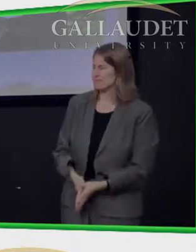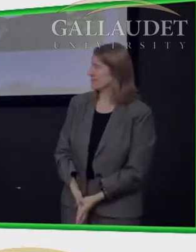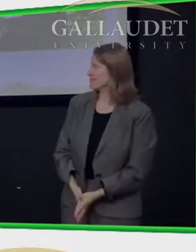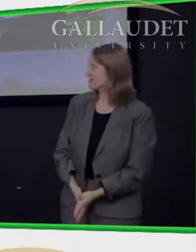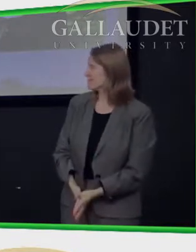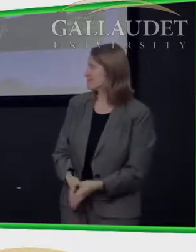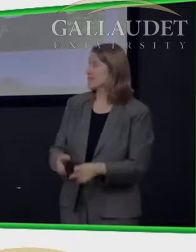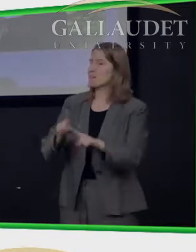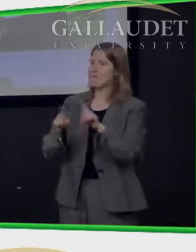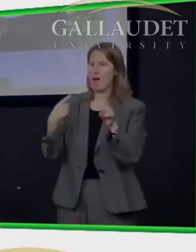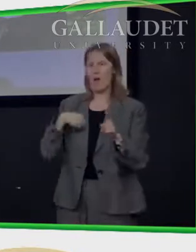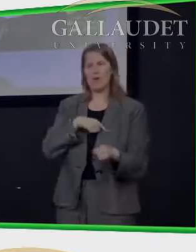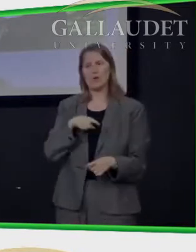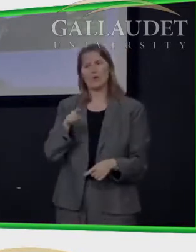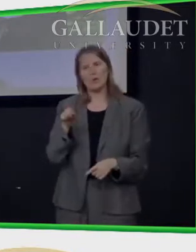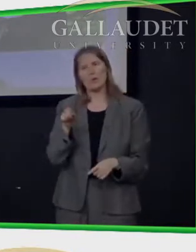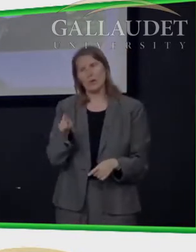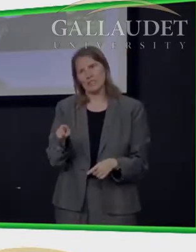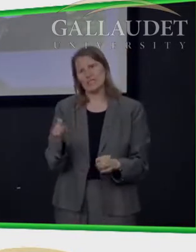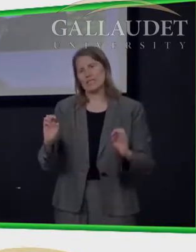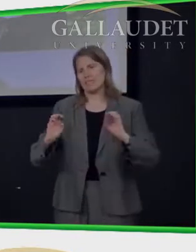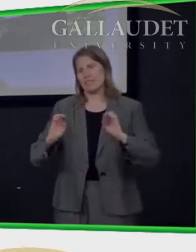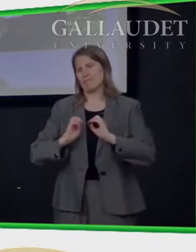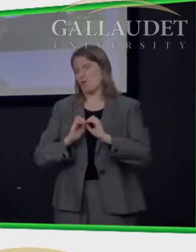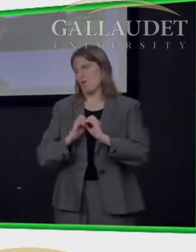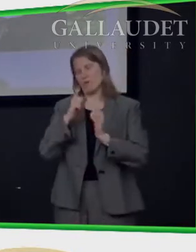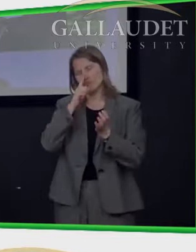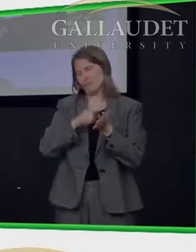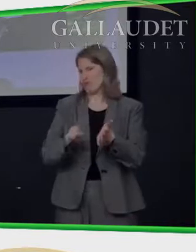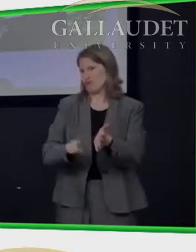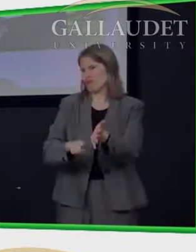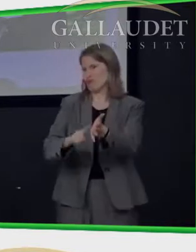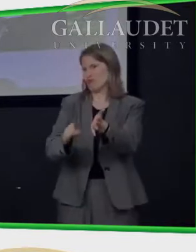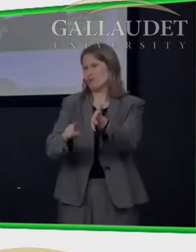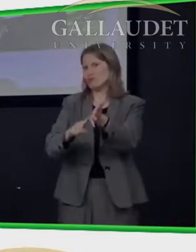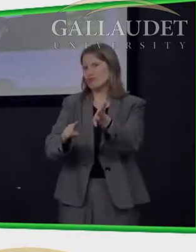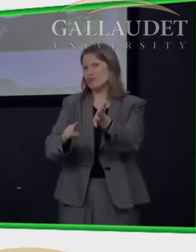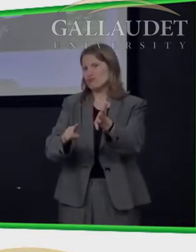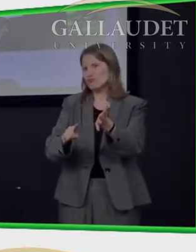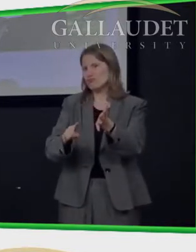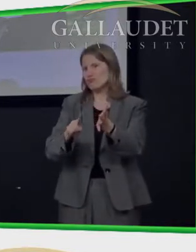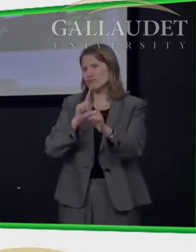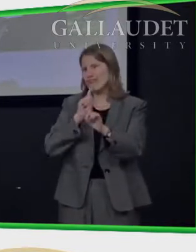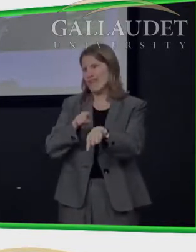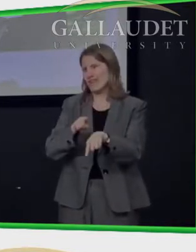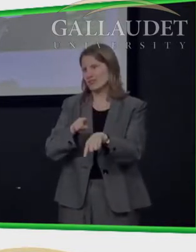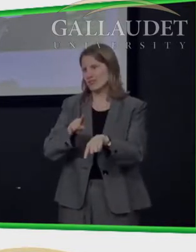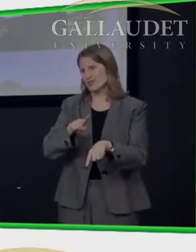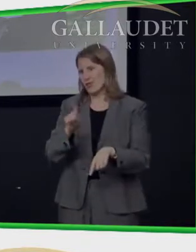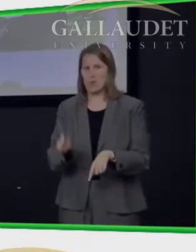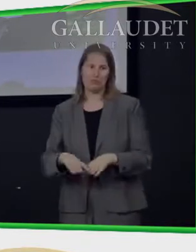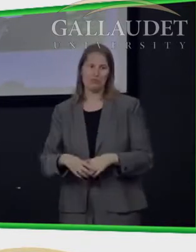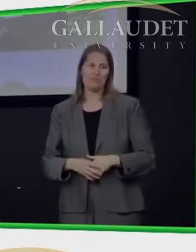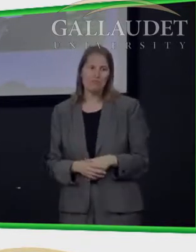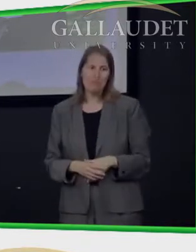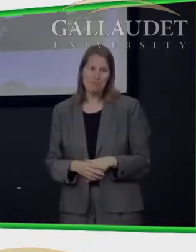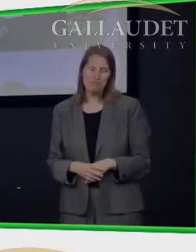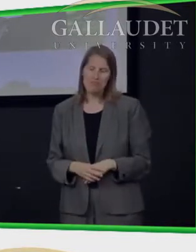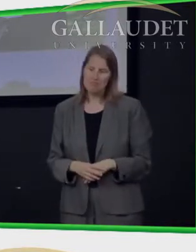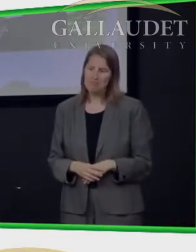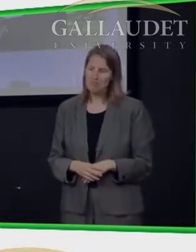But we need more direct investigations in order to further our understanding.